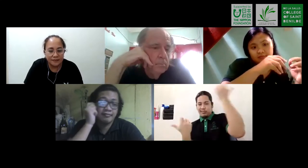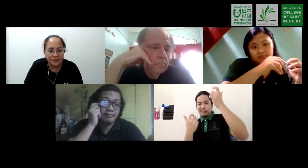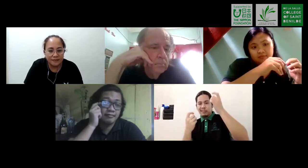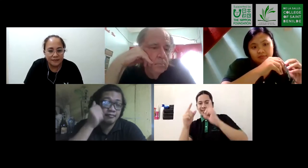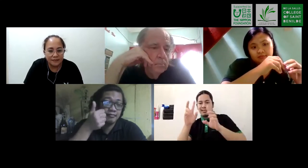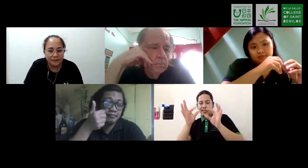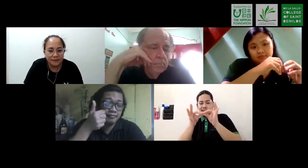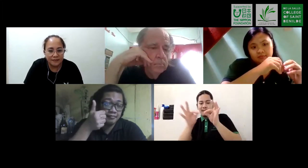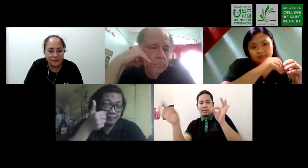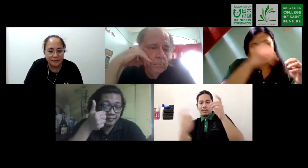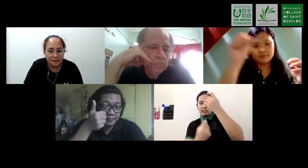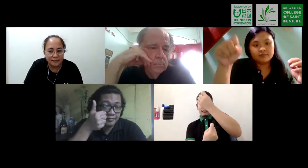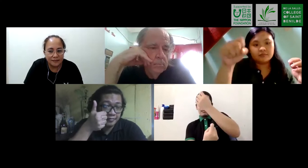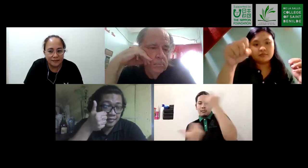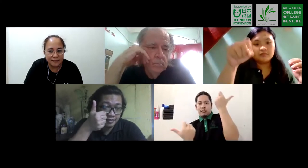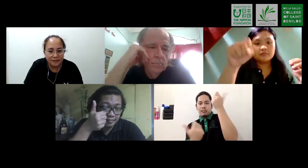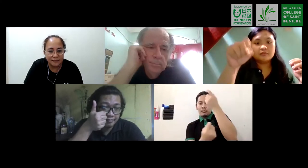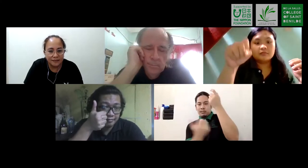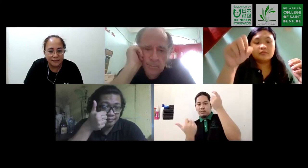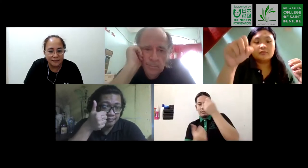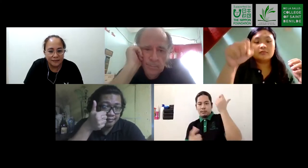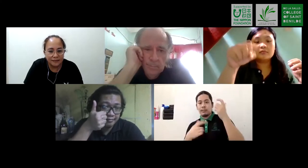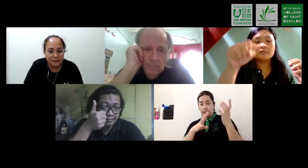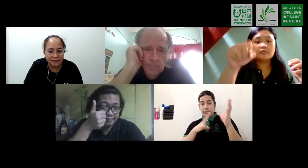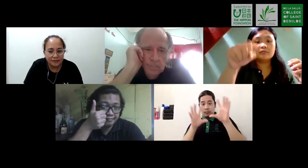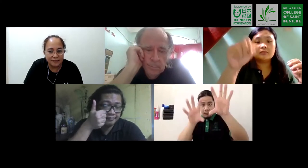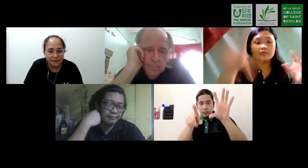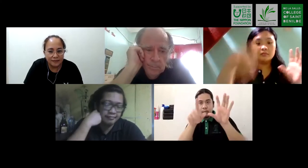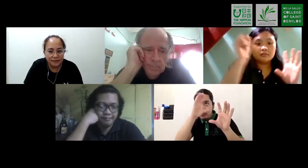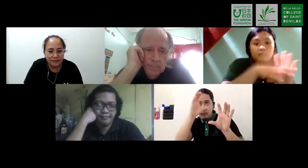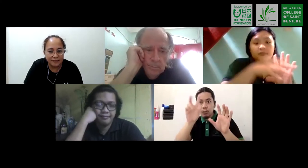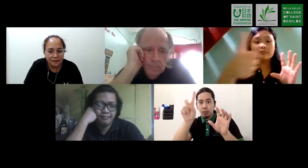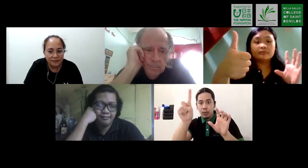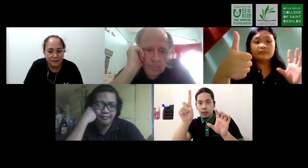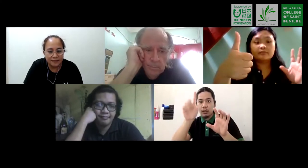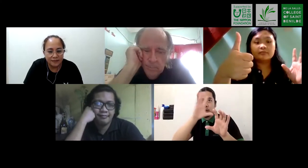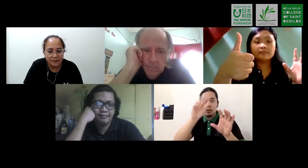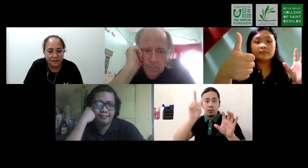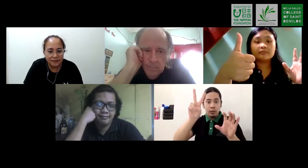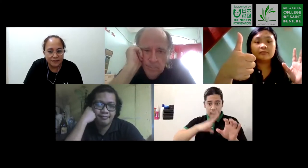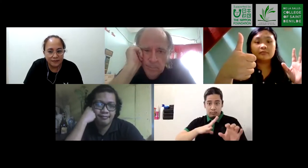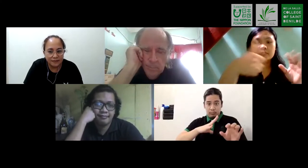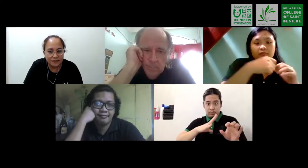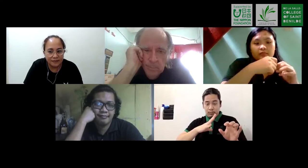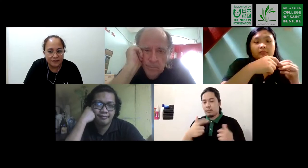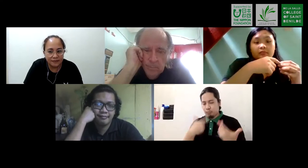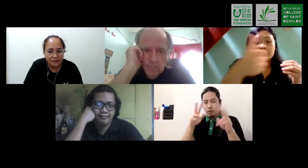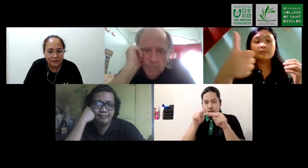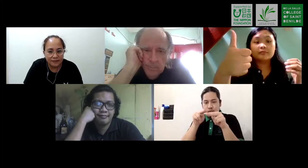verb labels are done. We're just not going to deal with the sentence as of yet, right?